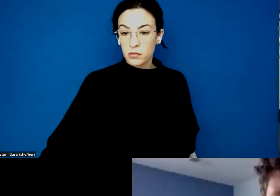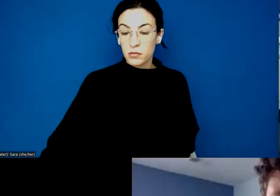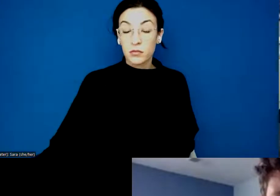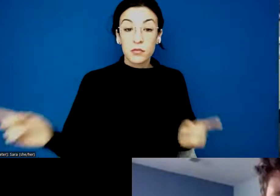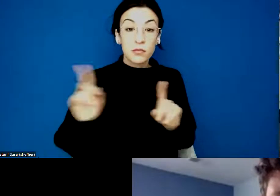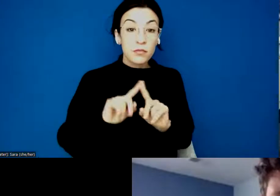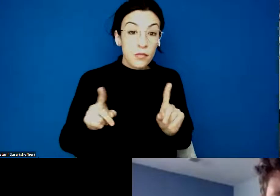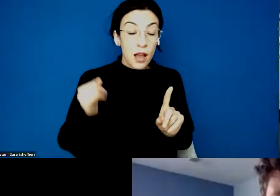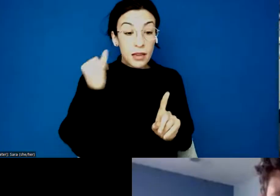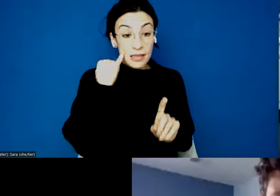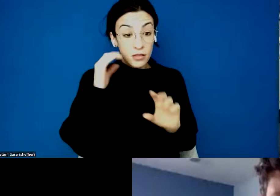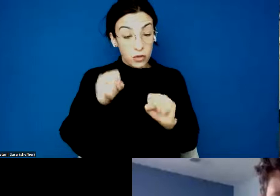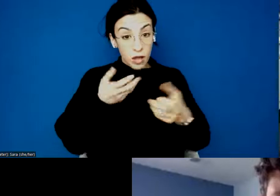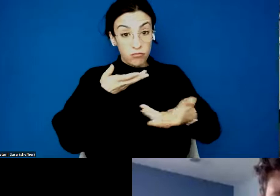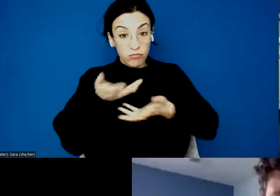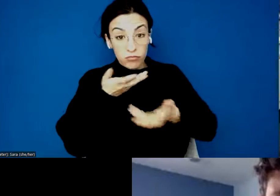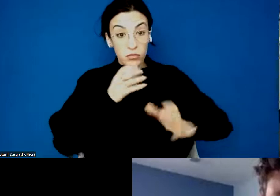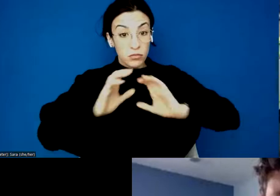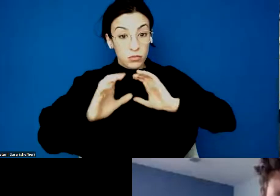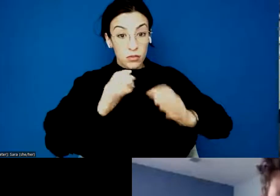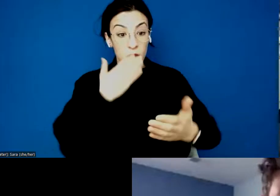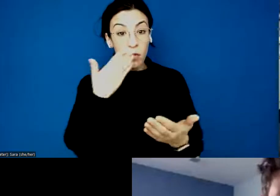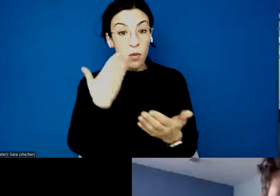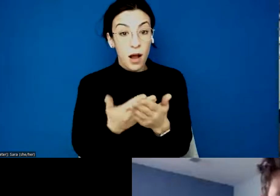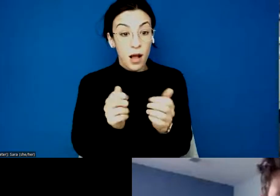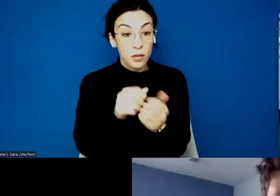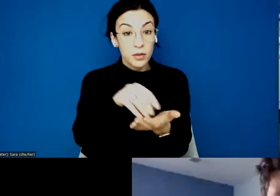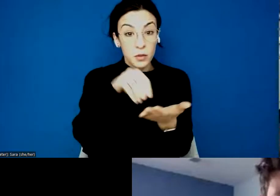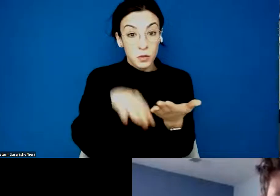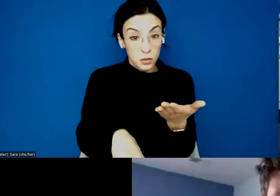But if you can communicate well with the student,